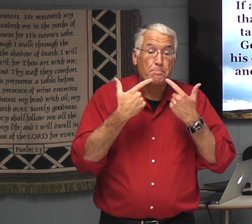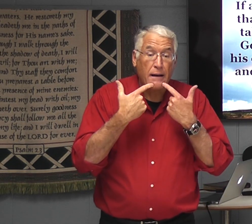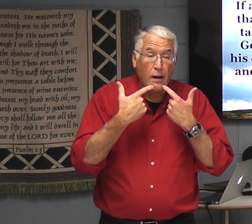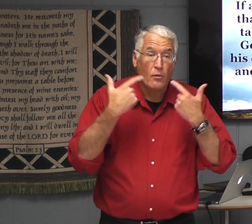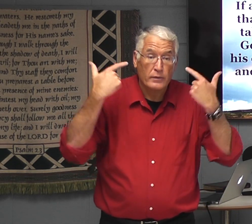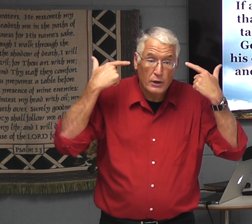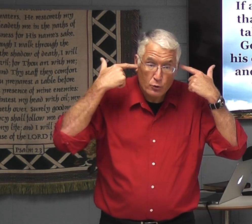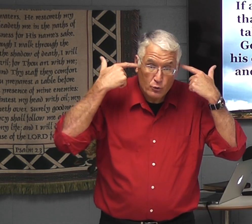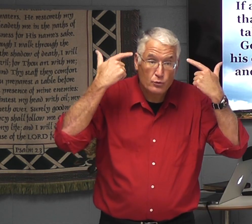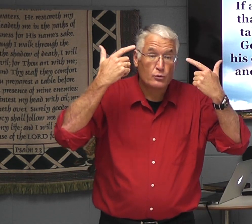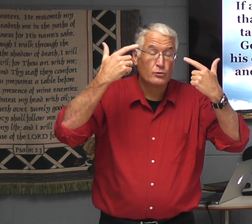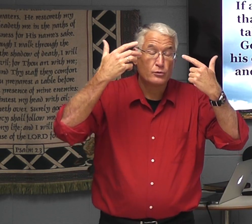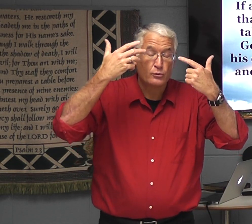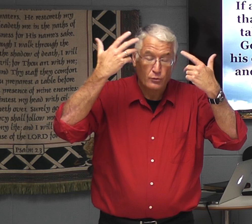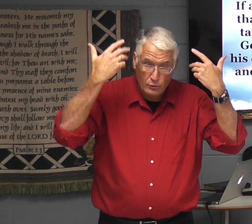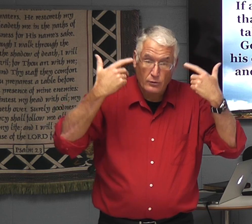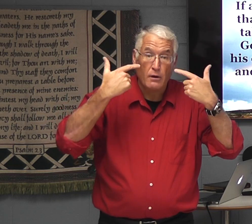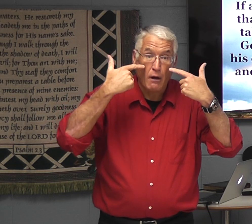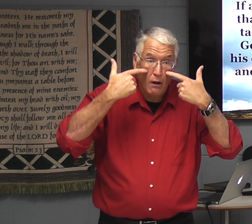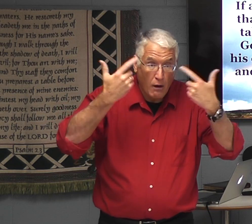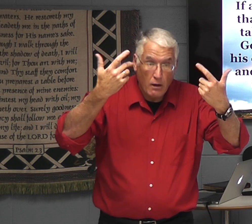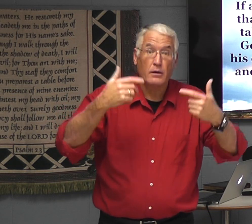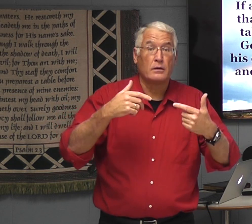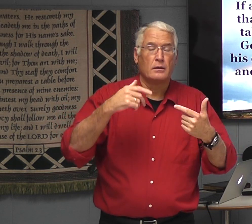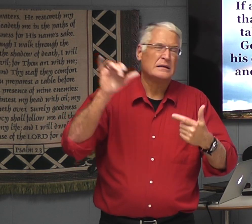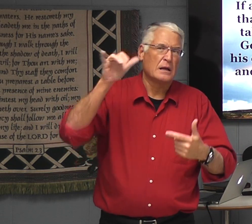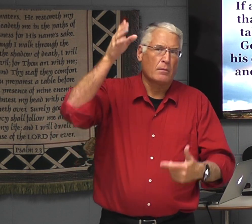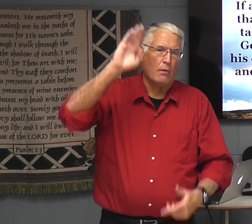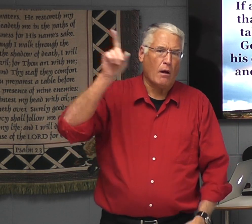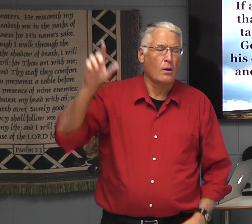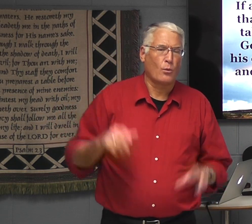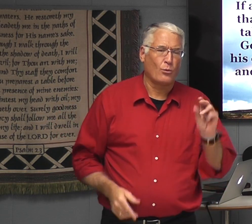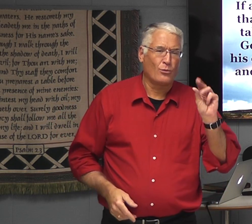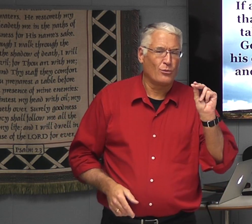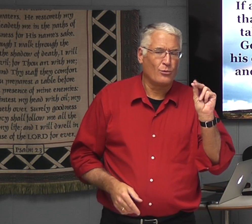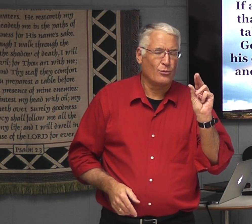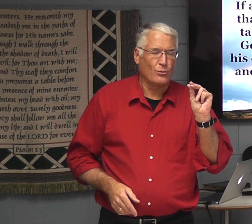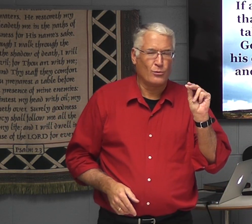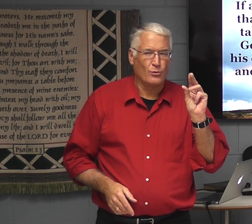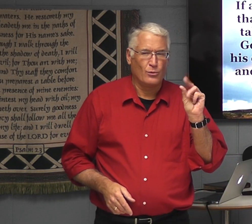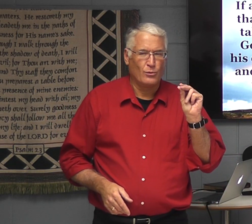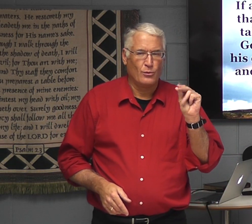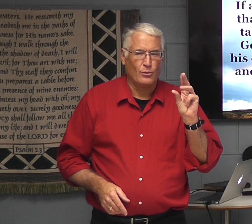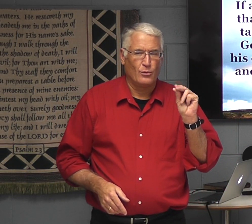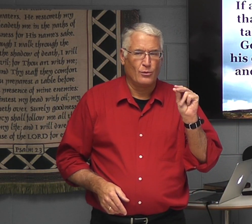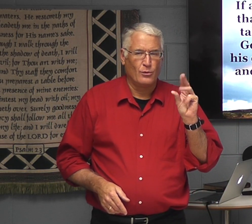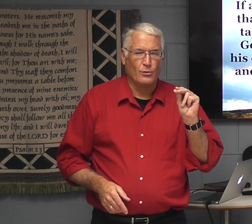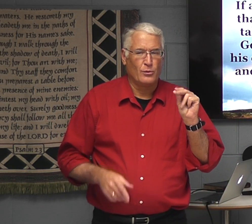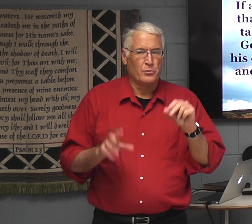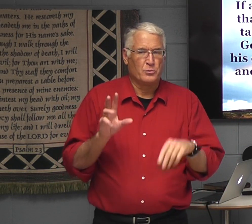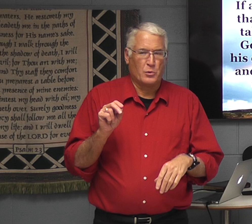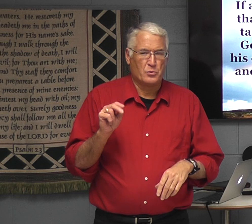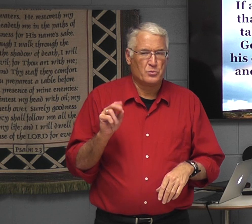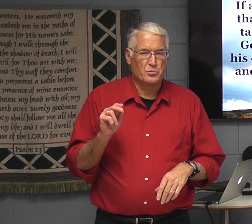a nose and a mouth and ears and hair and eyes, just the same as God, but no, that's not the